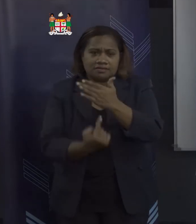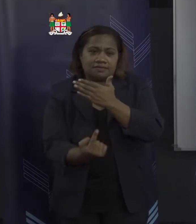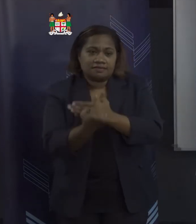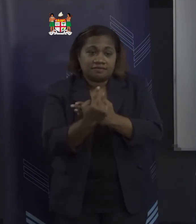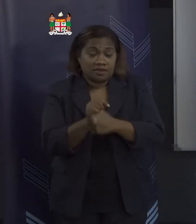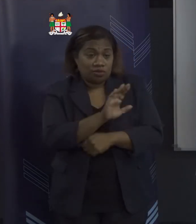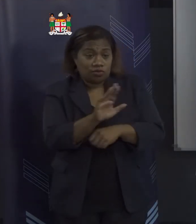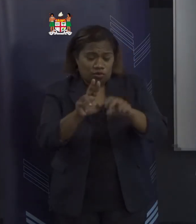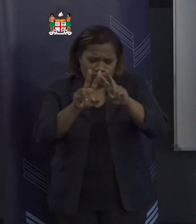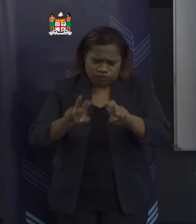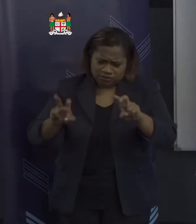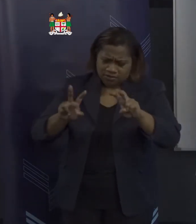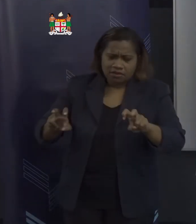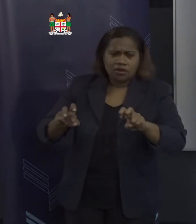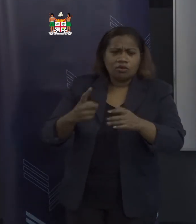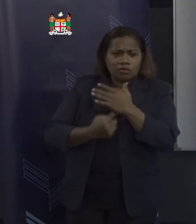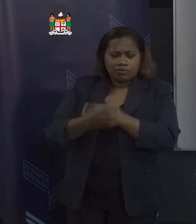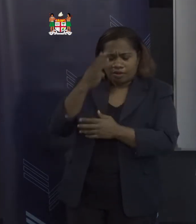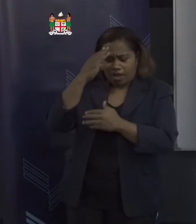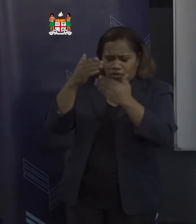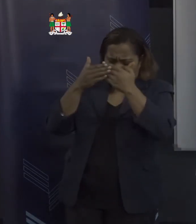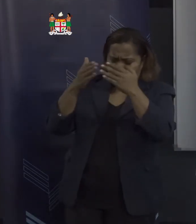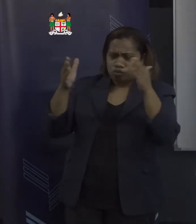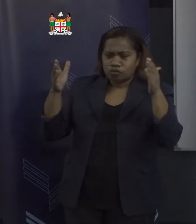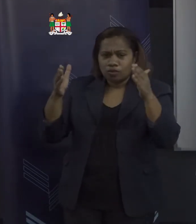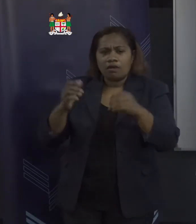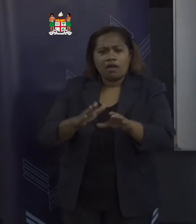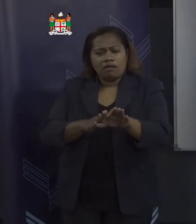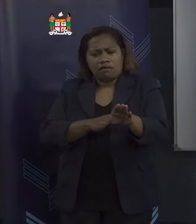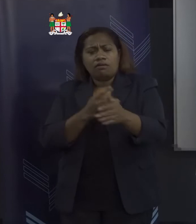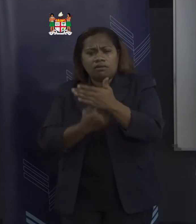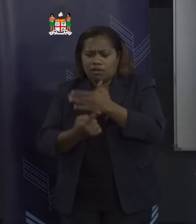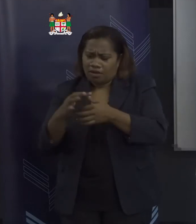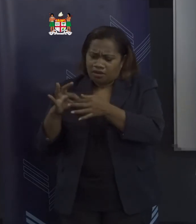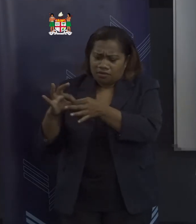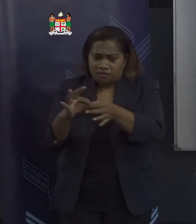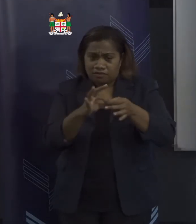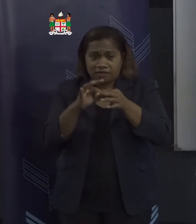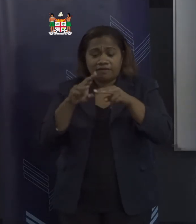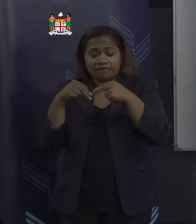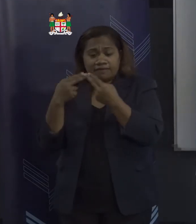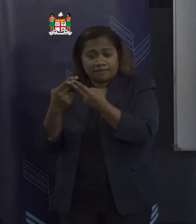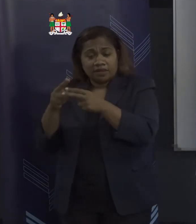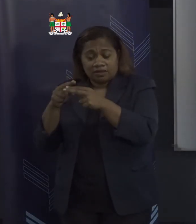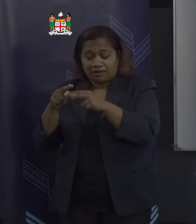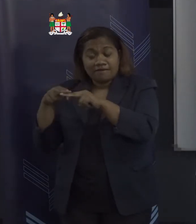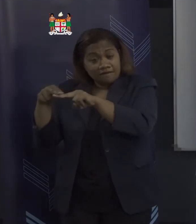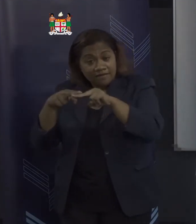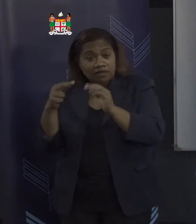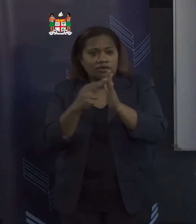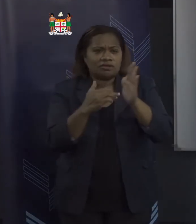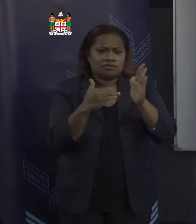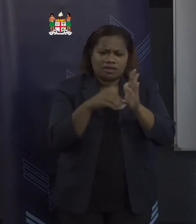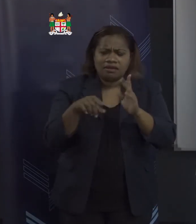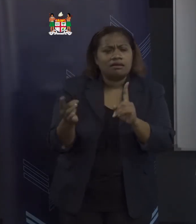would have broadened your minds on our long-standing Fiji-New Zealand relationships, and this is pivotal in